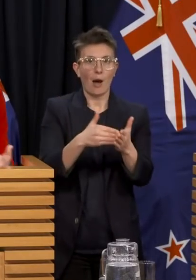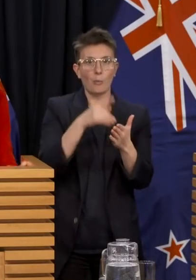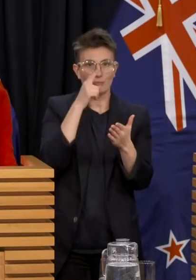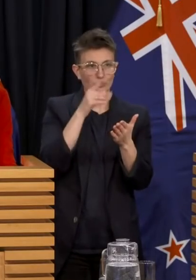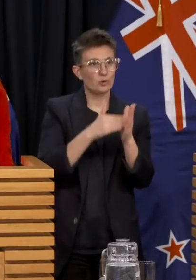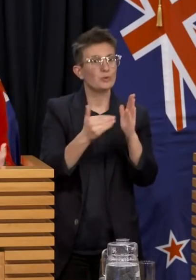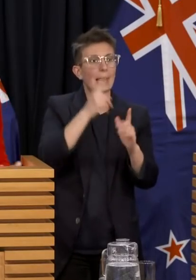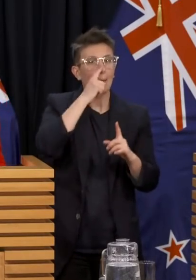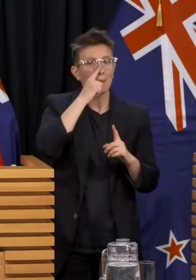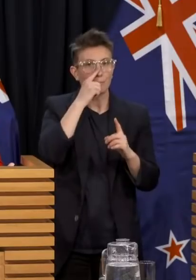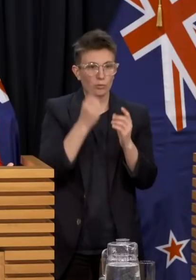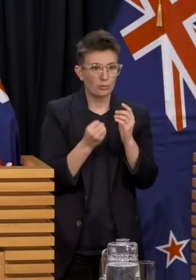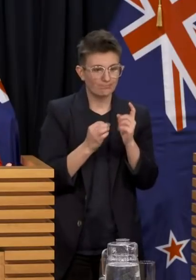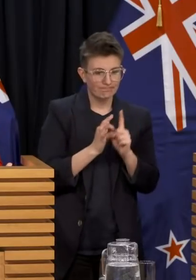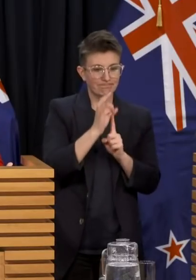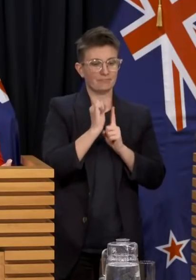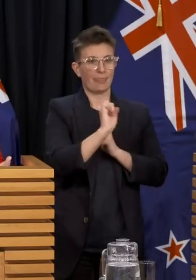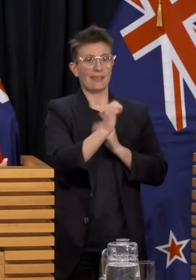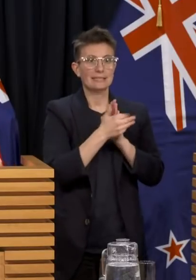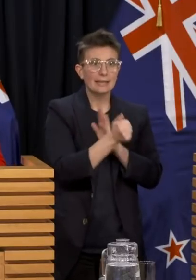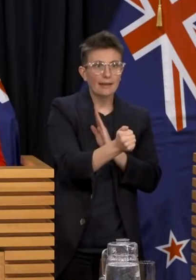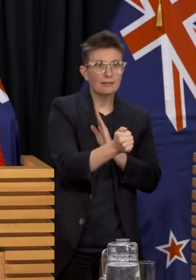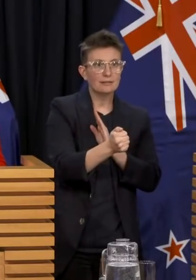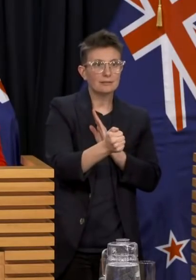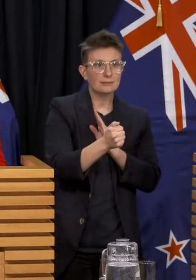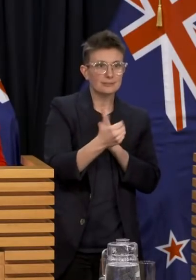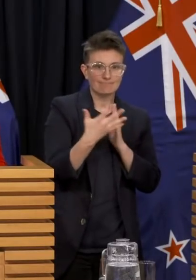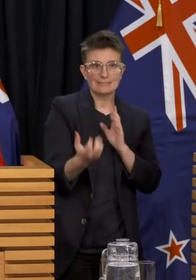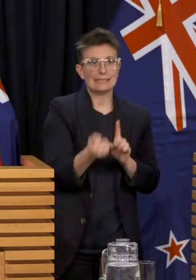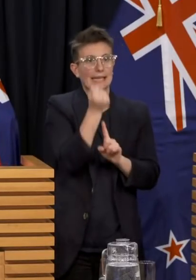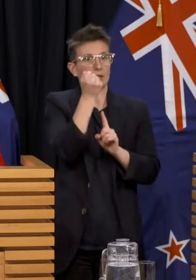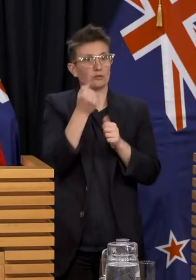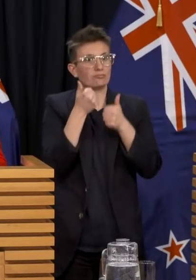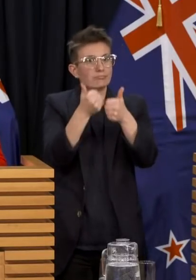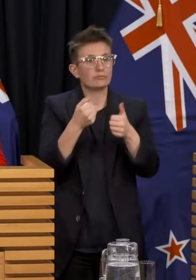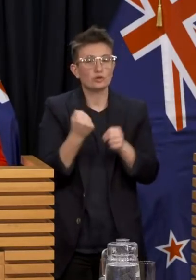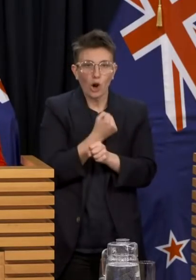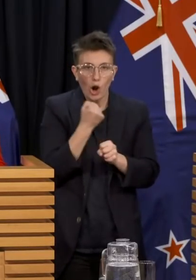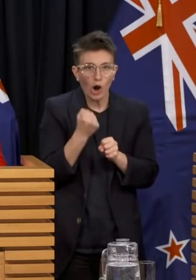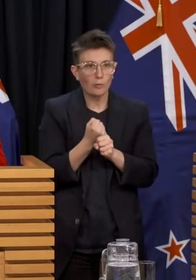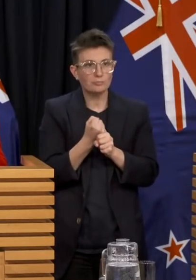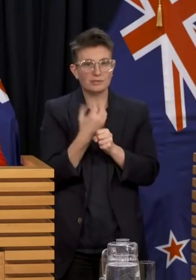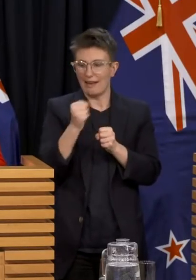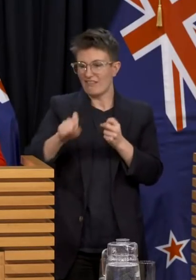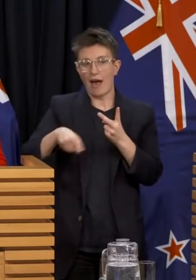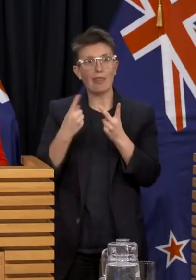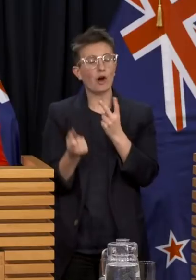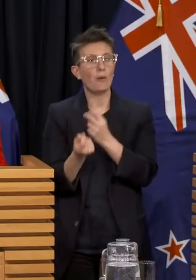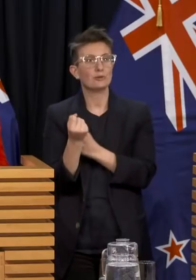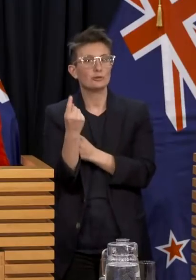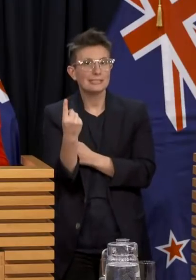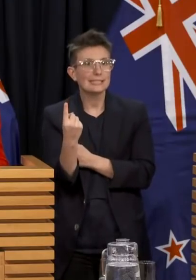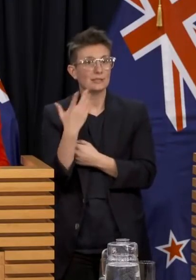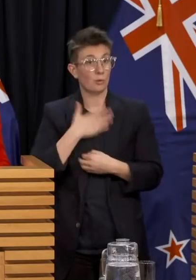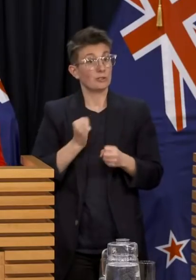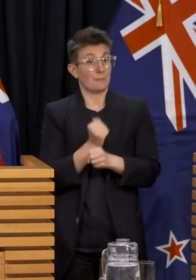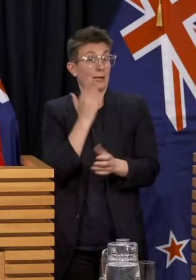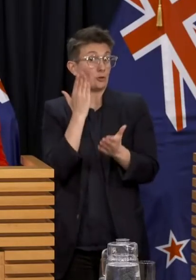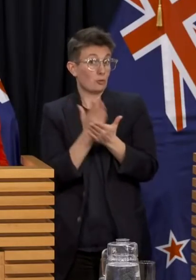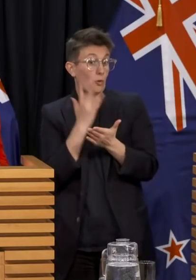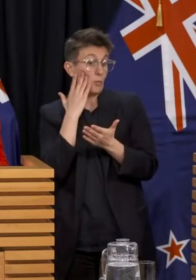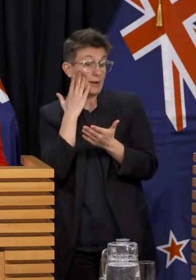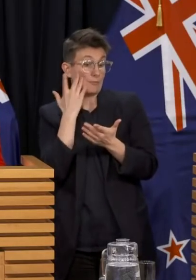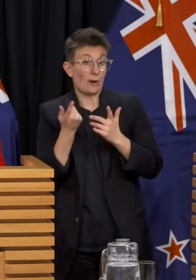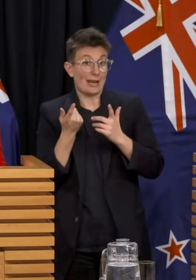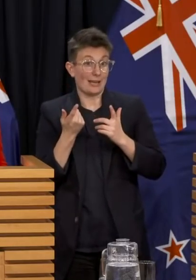ones creating employment opportunities, and making sure that when we are rebuilding, we're rebuilding New Zealand back better,